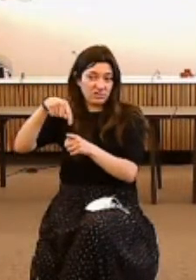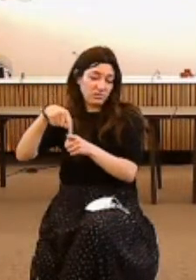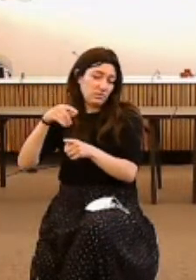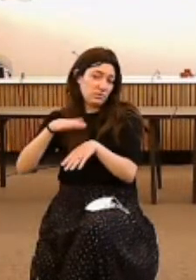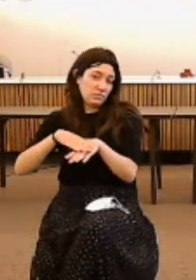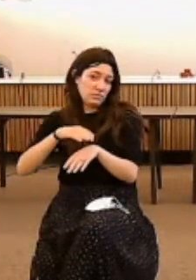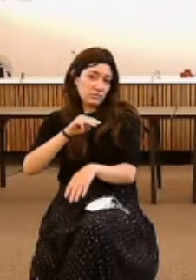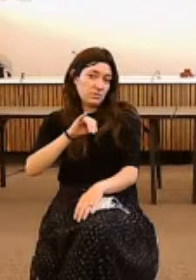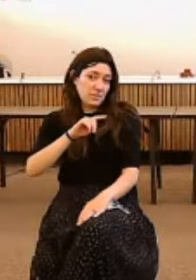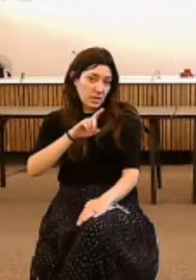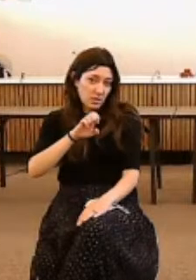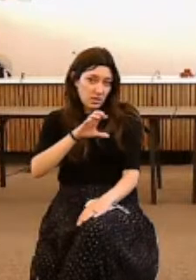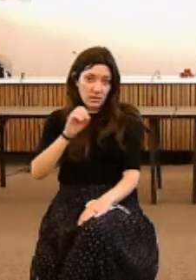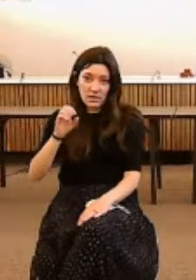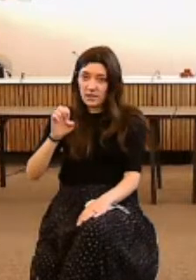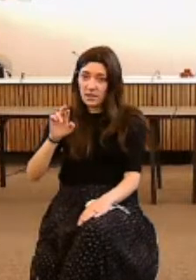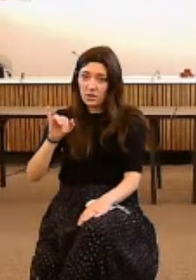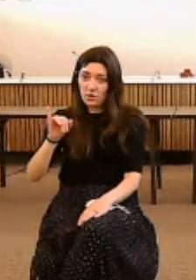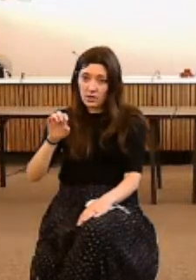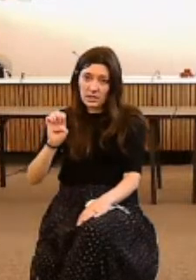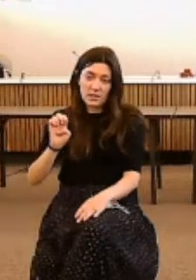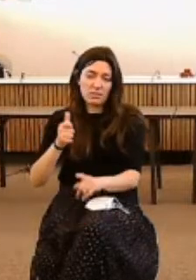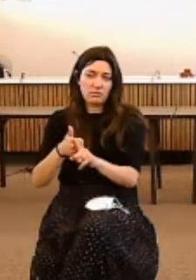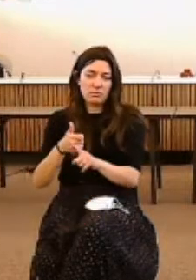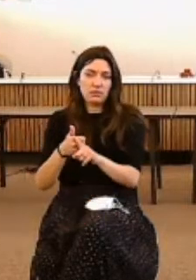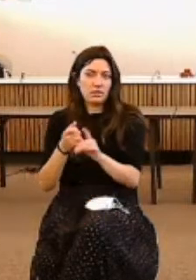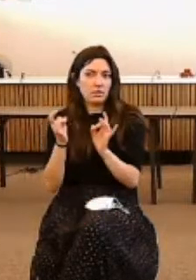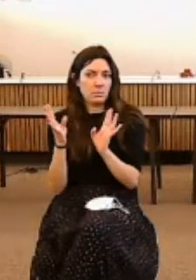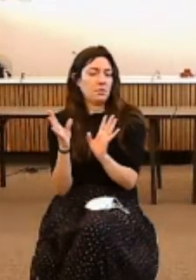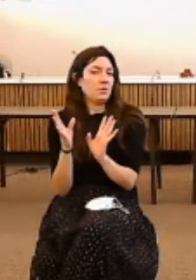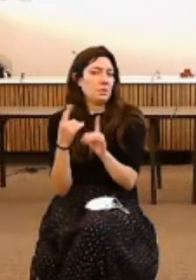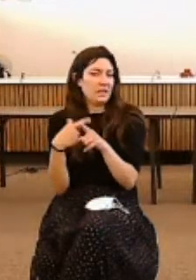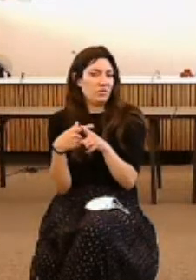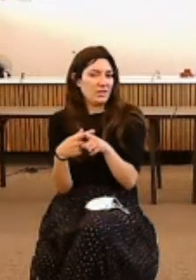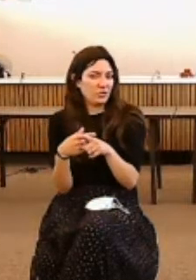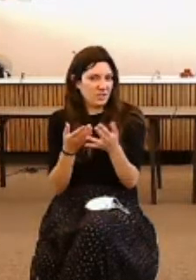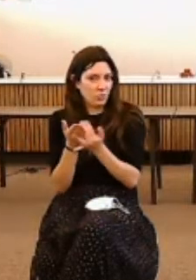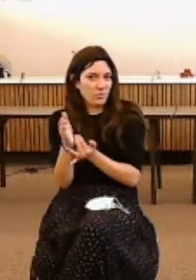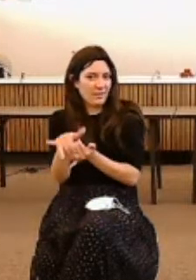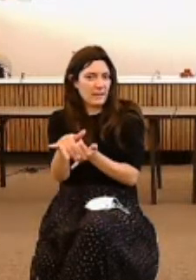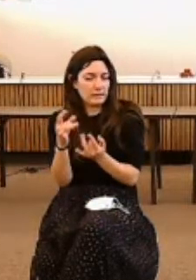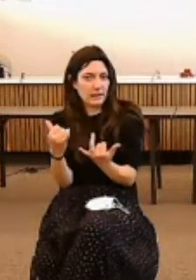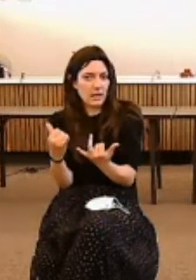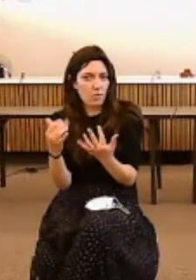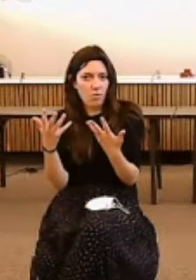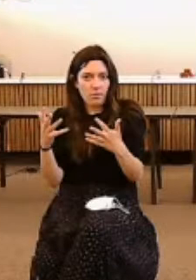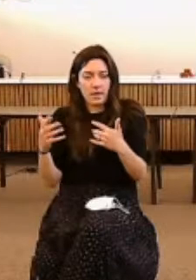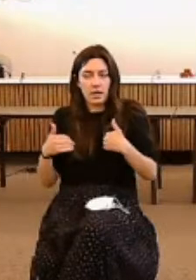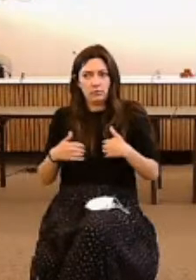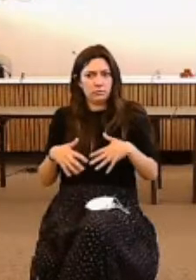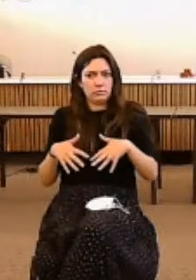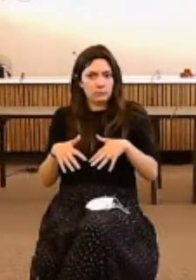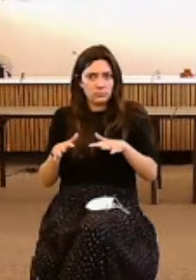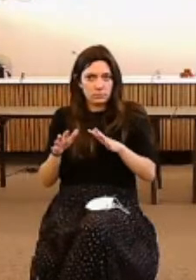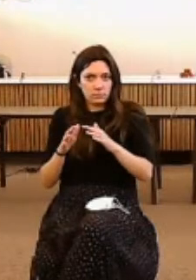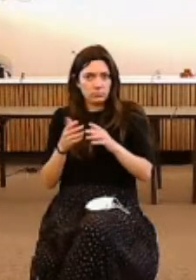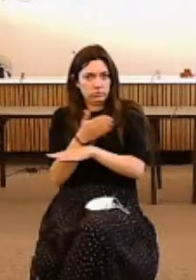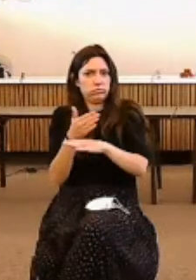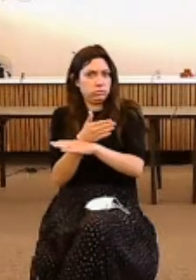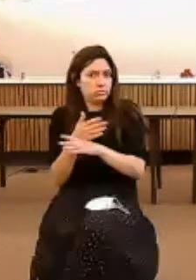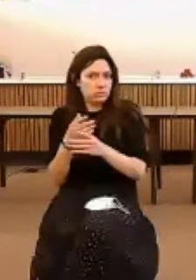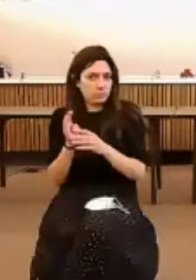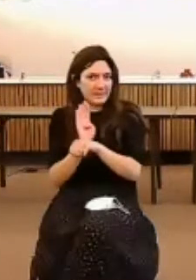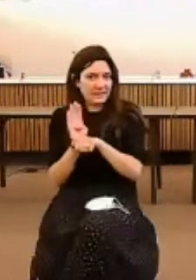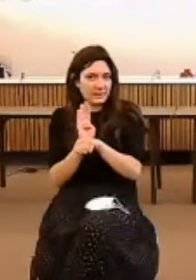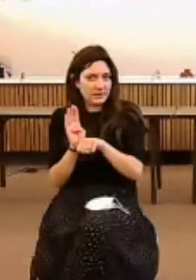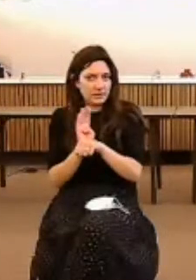on Middle and Erie is, well, it's terrifying to go through the intersection as it is. So is there